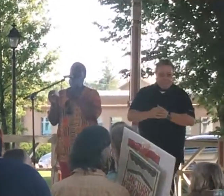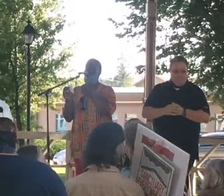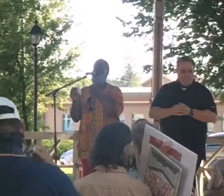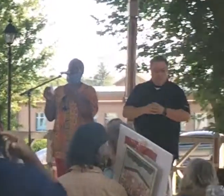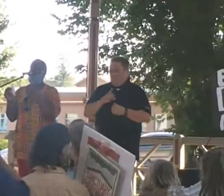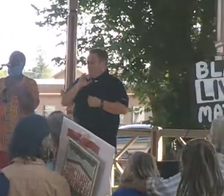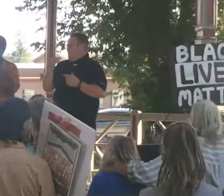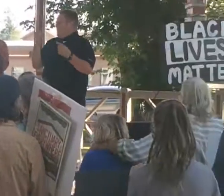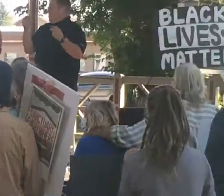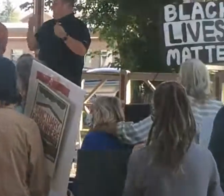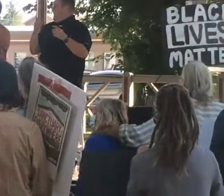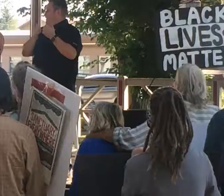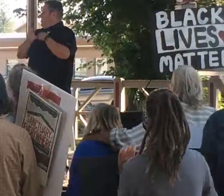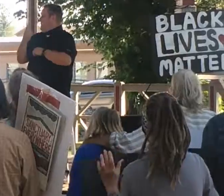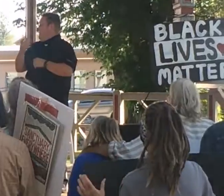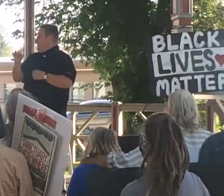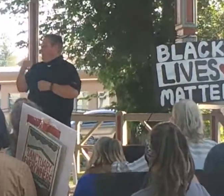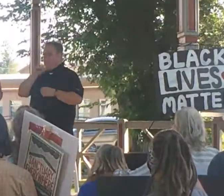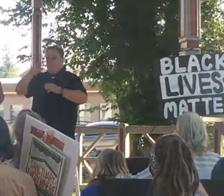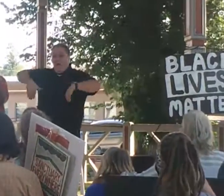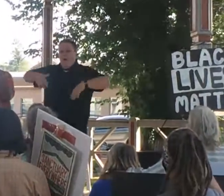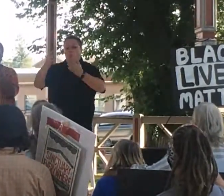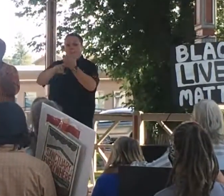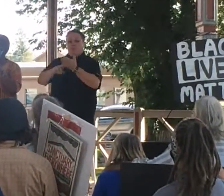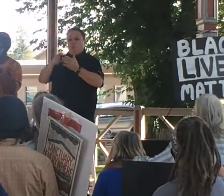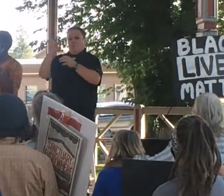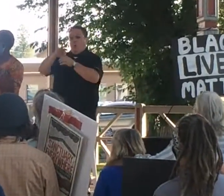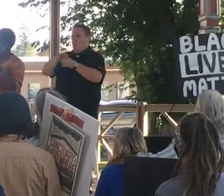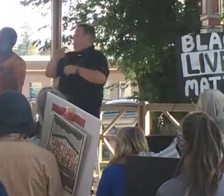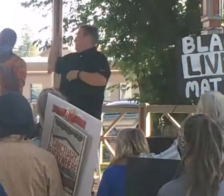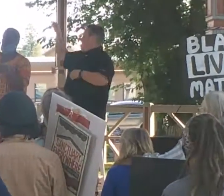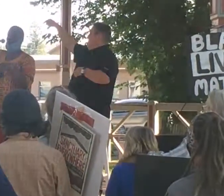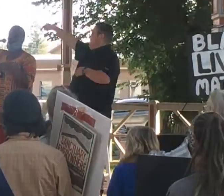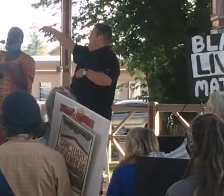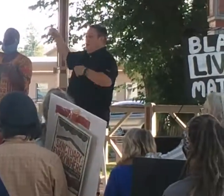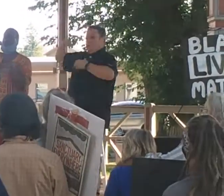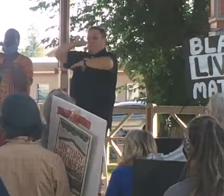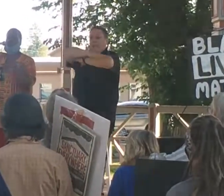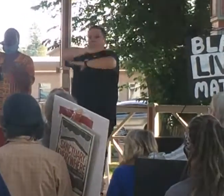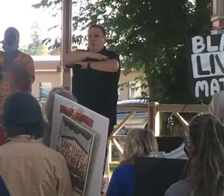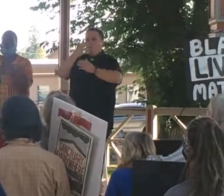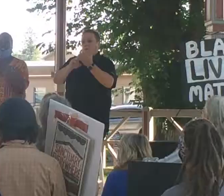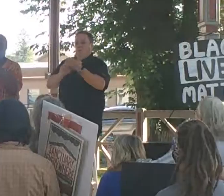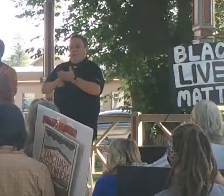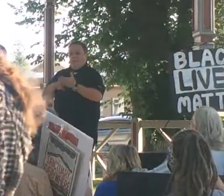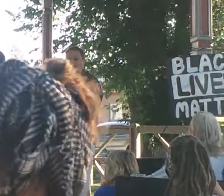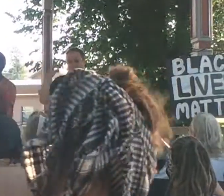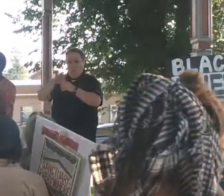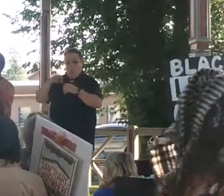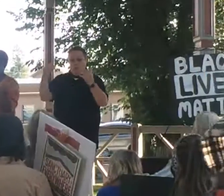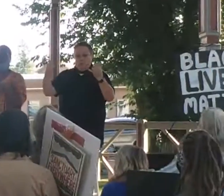Really quickly, everybody, if you haven't registered to vote, there is a table over here that you can register to vote